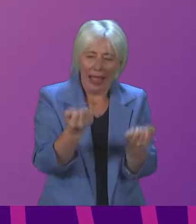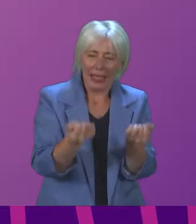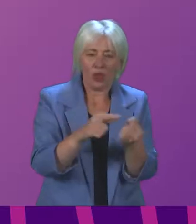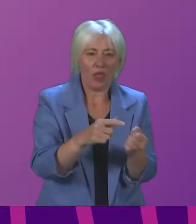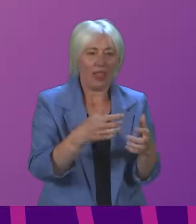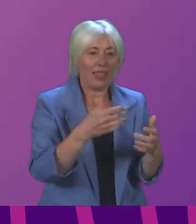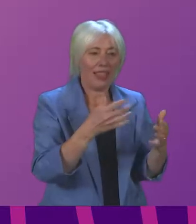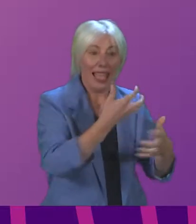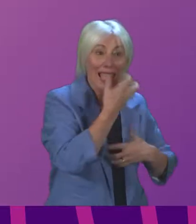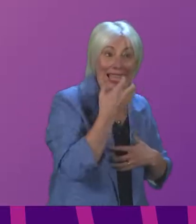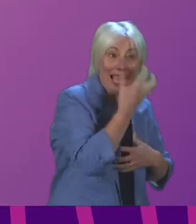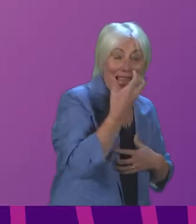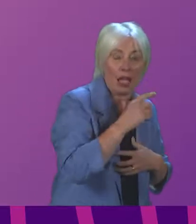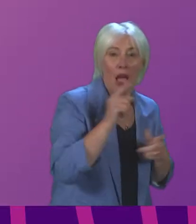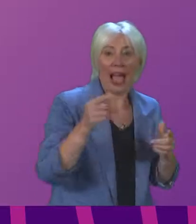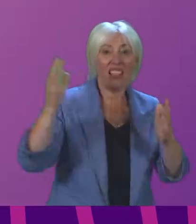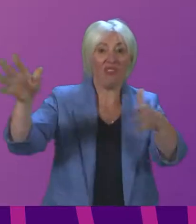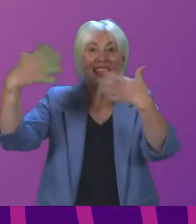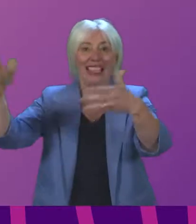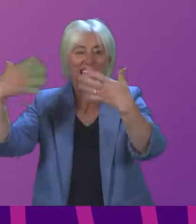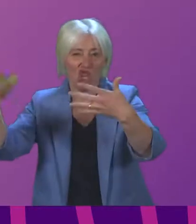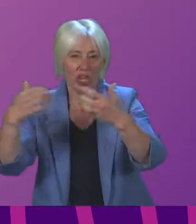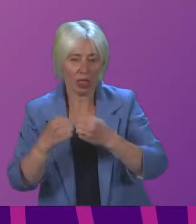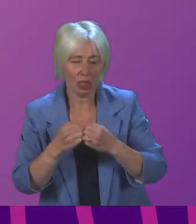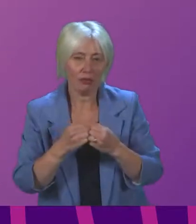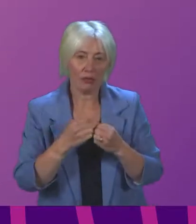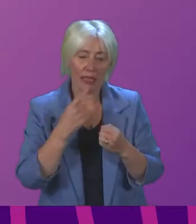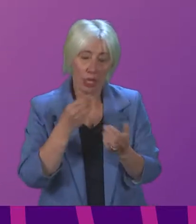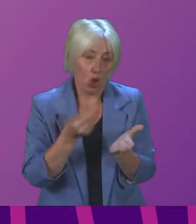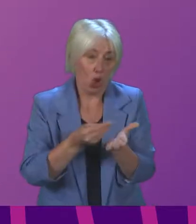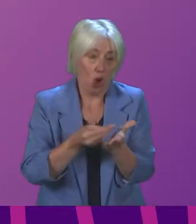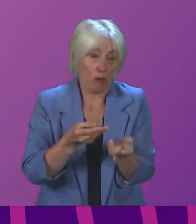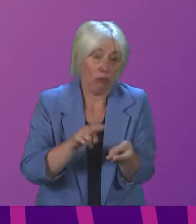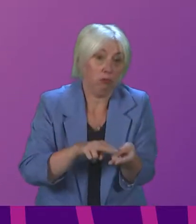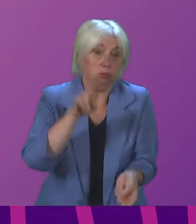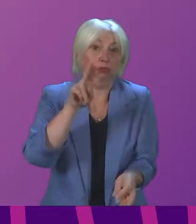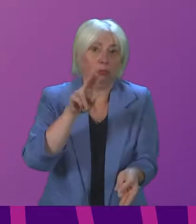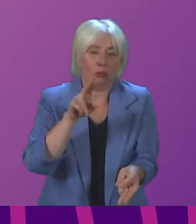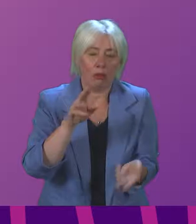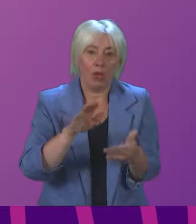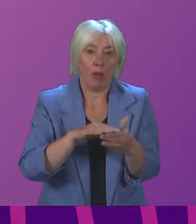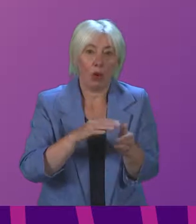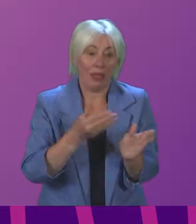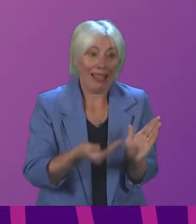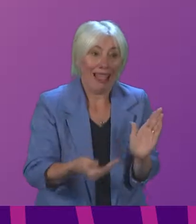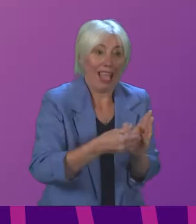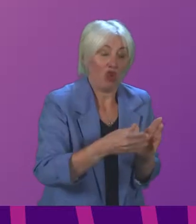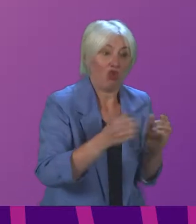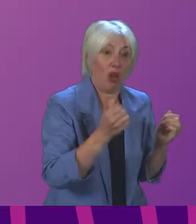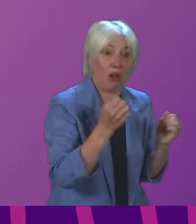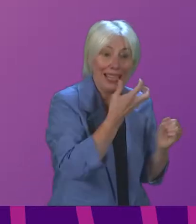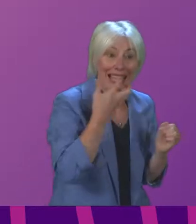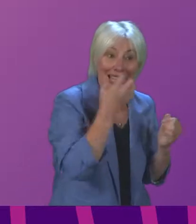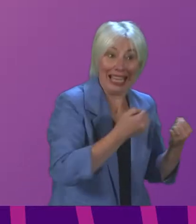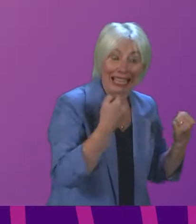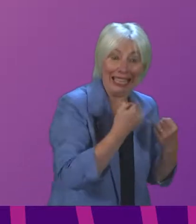and ventilation in schools. Concerns were raised about increasing costs associated with providing additional heating and ventilation